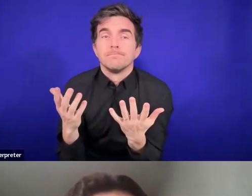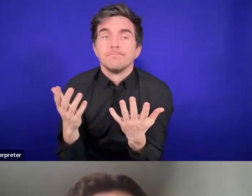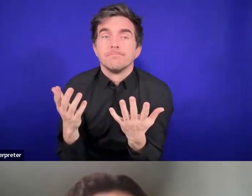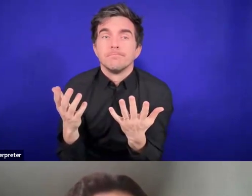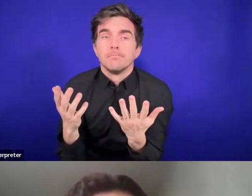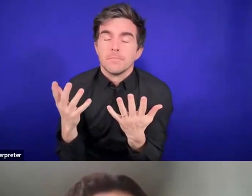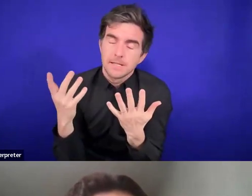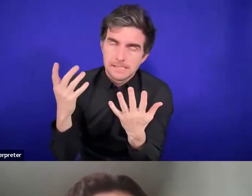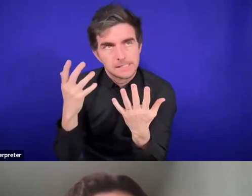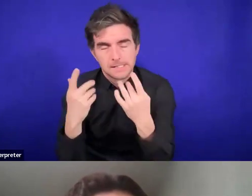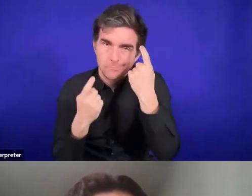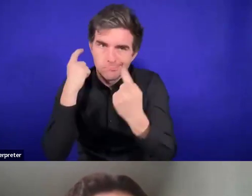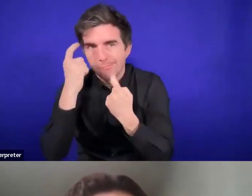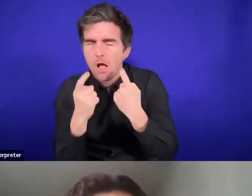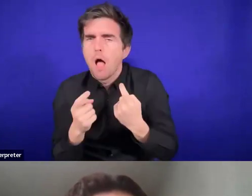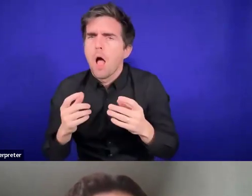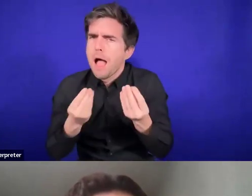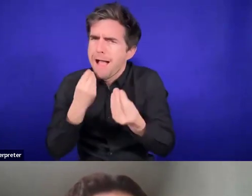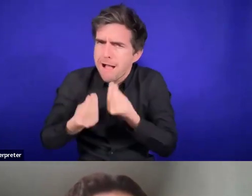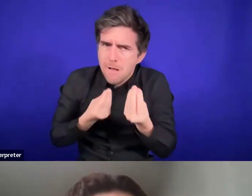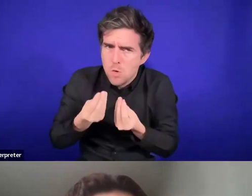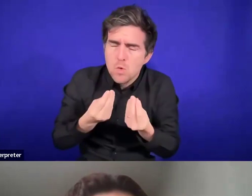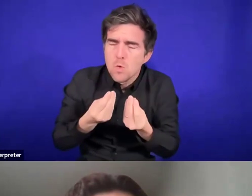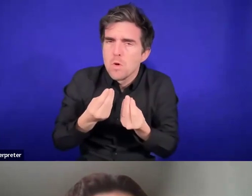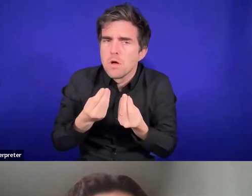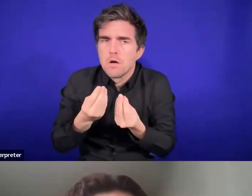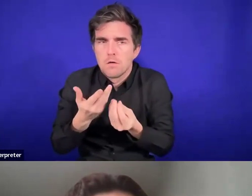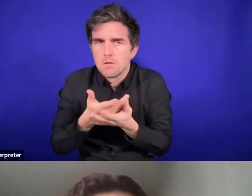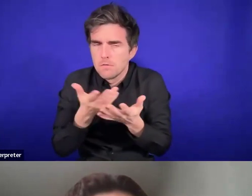links between climate change and adaptation and social protection,